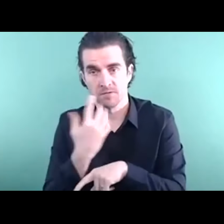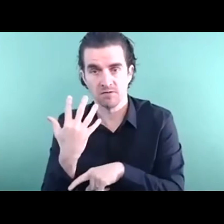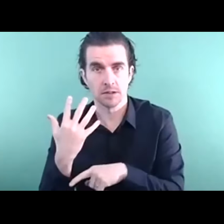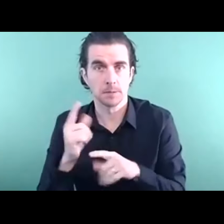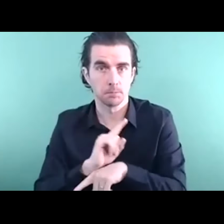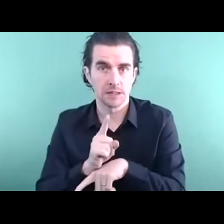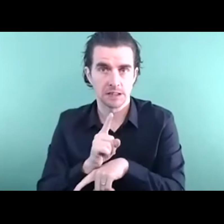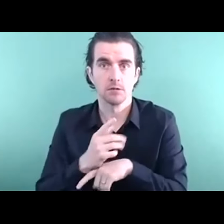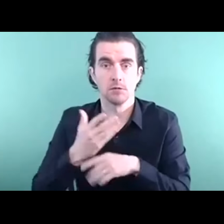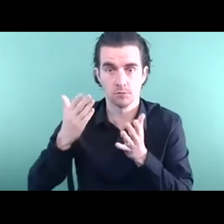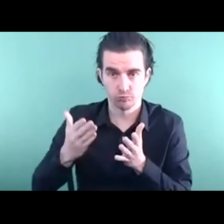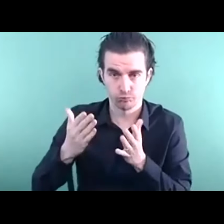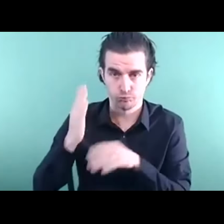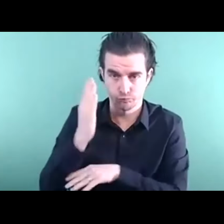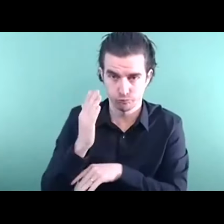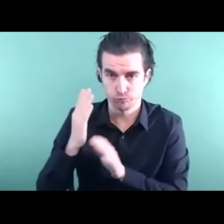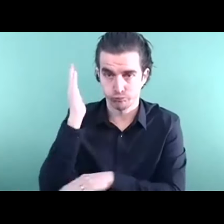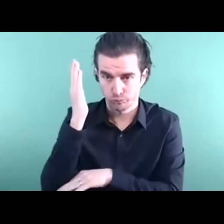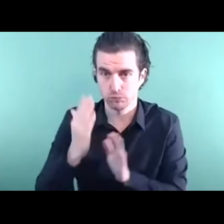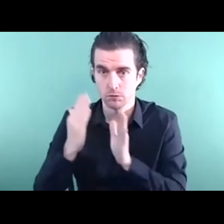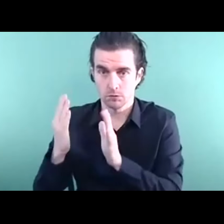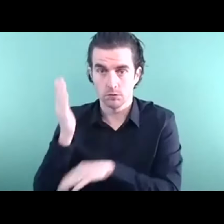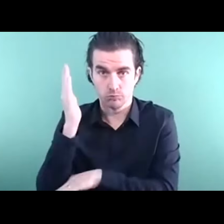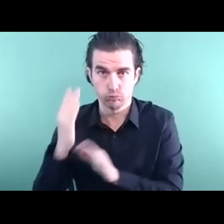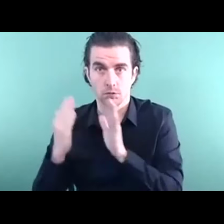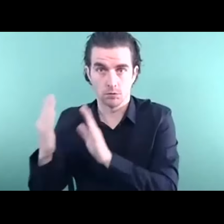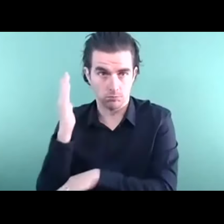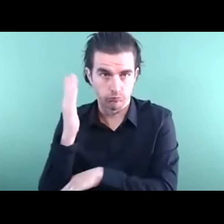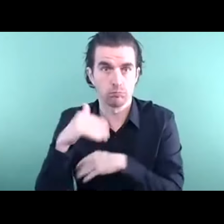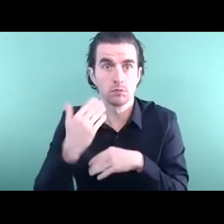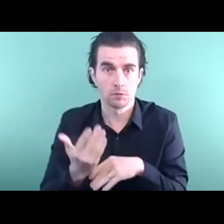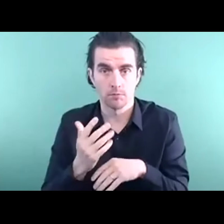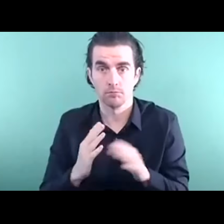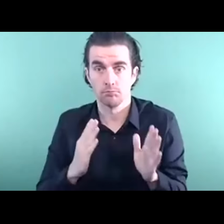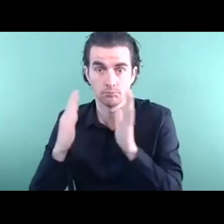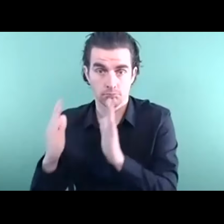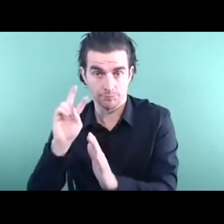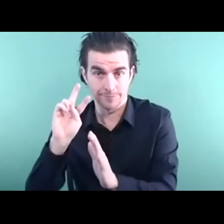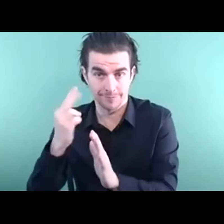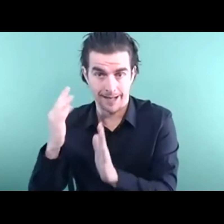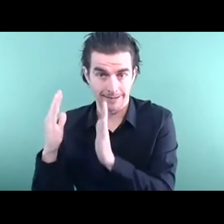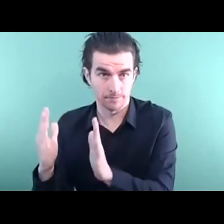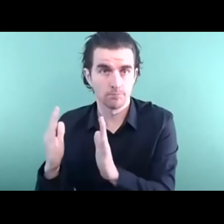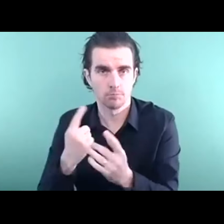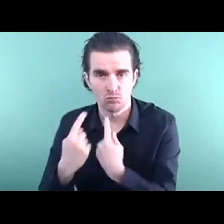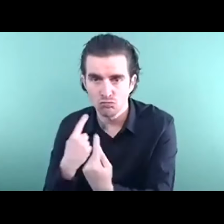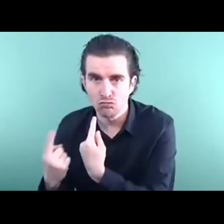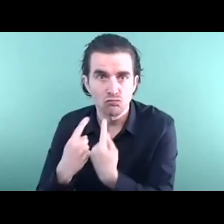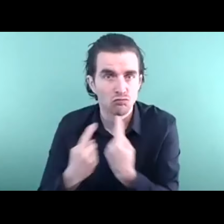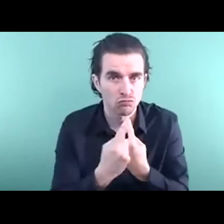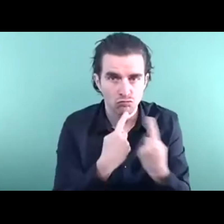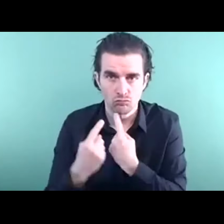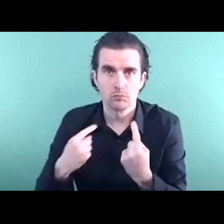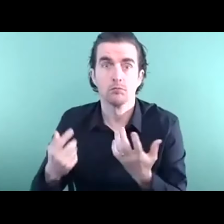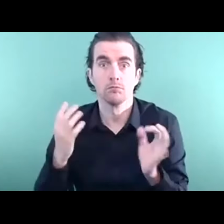window. We have 2 ISL interpreters who will take it